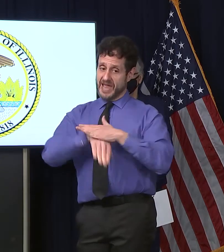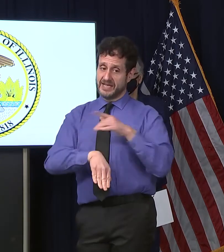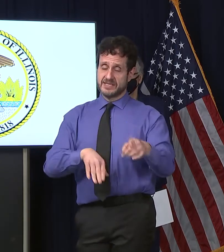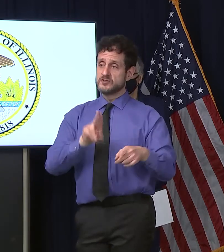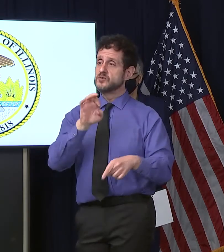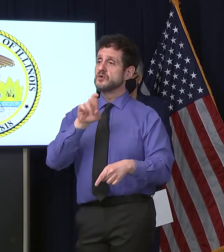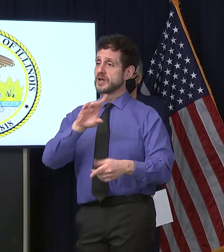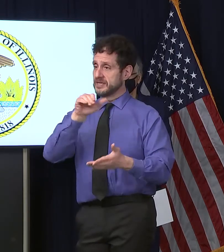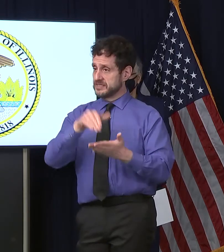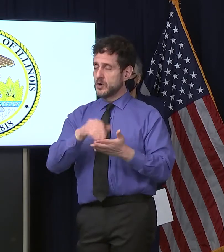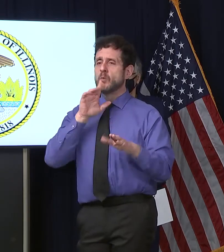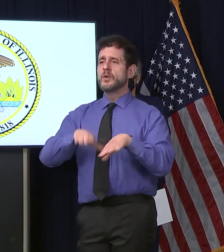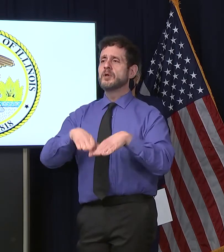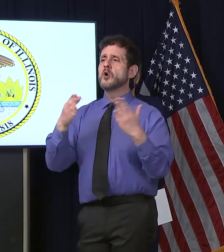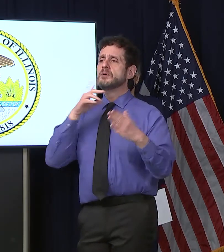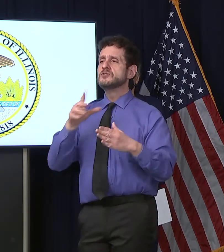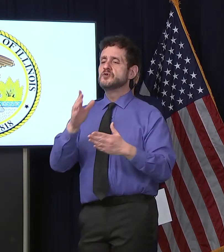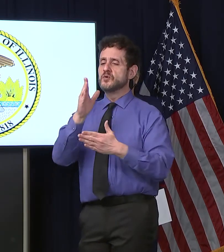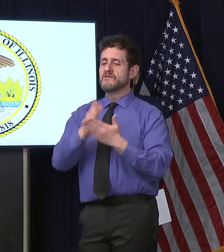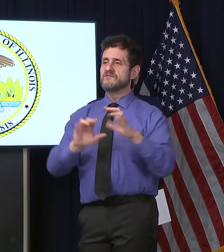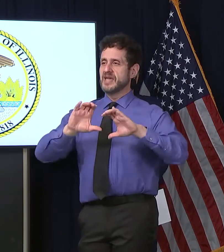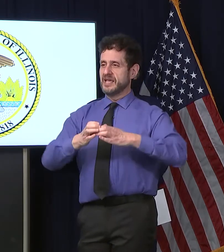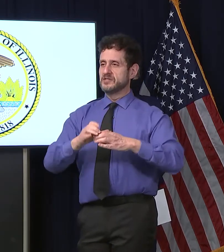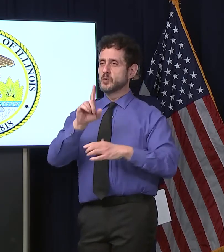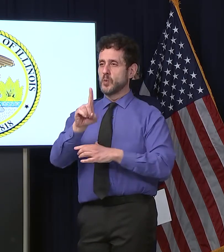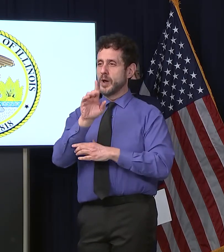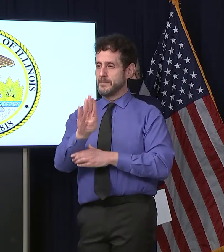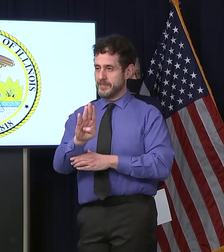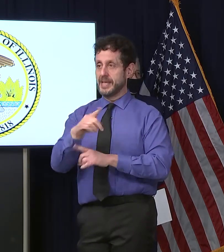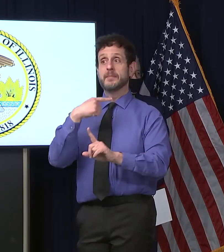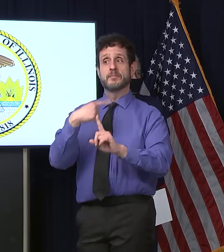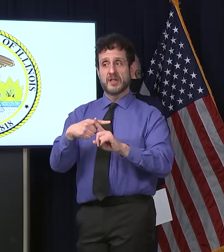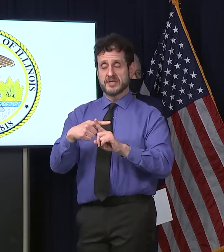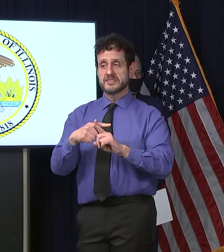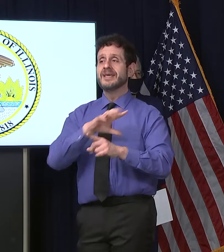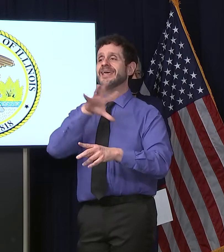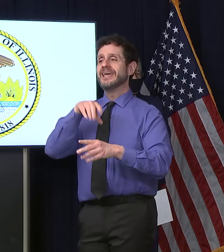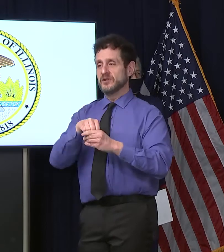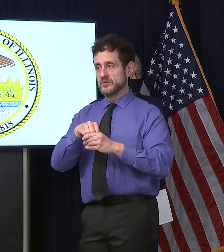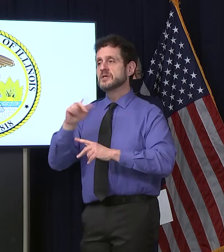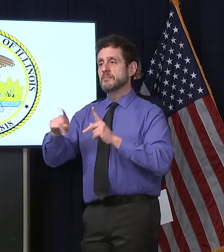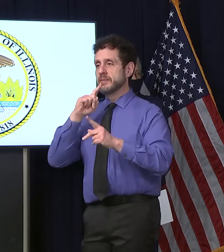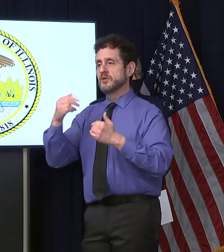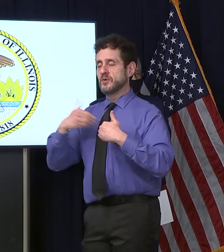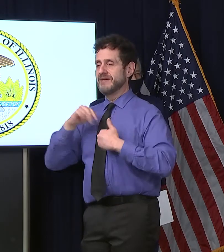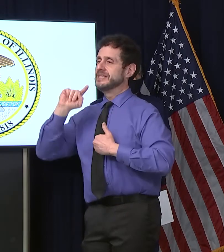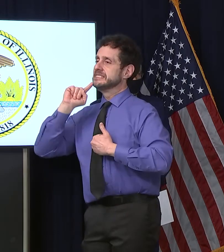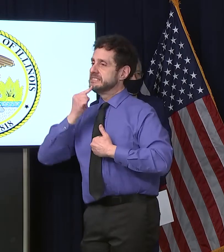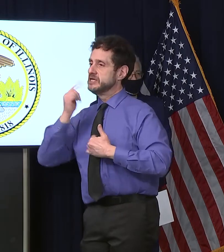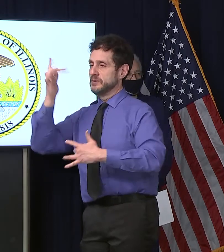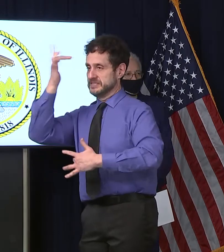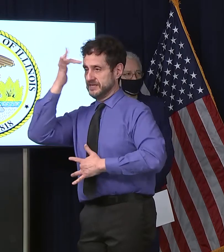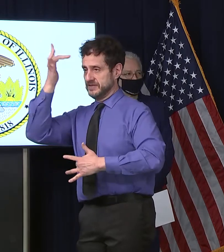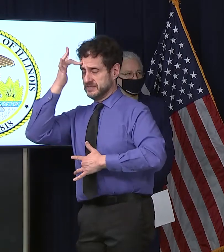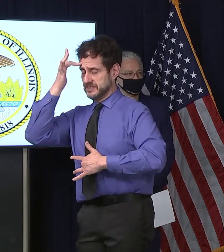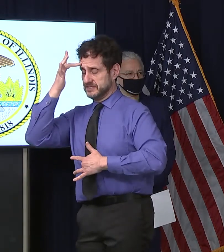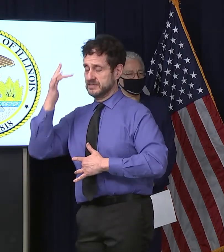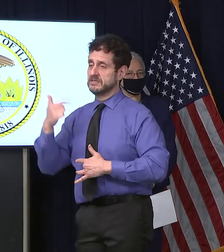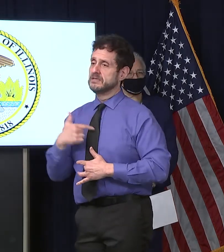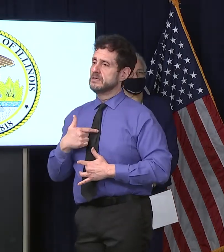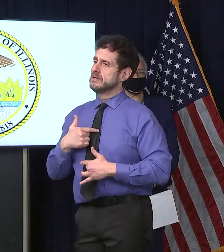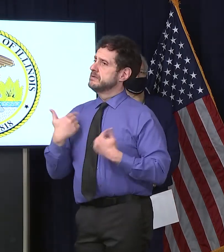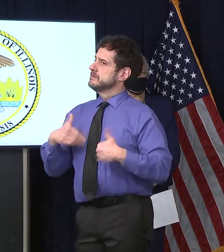Phase 1B plus populations. That includes high-risk conditions. I'm deeply grateful to